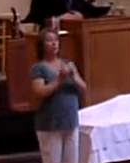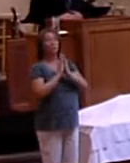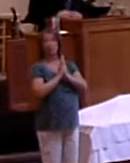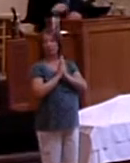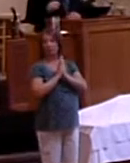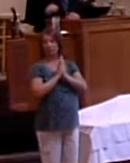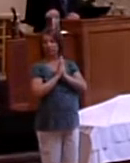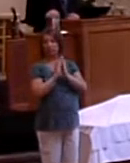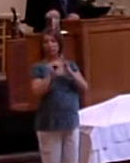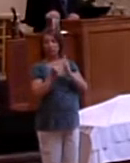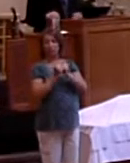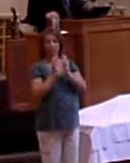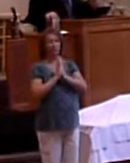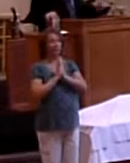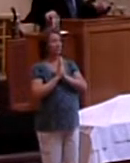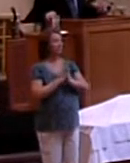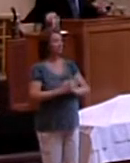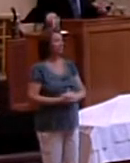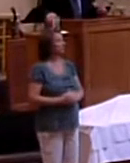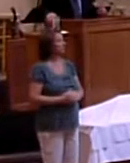morning.